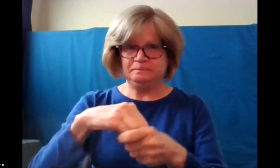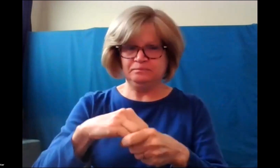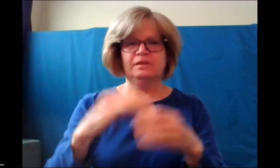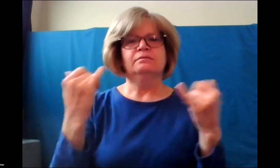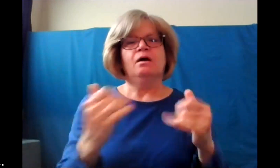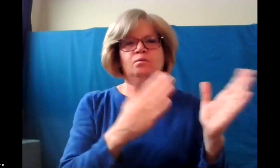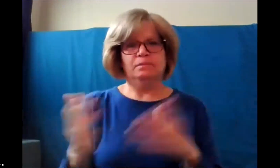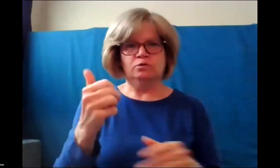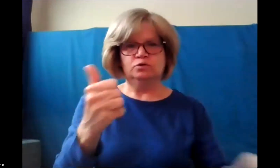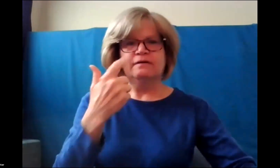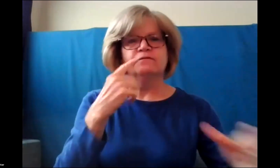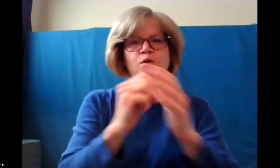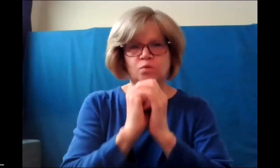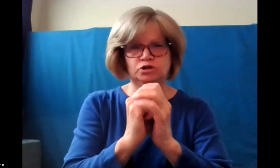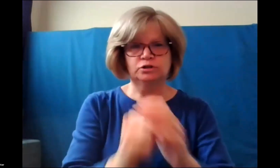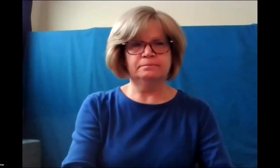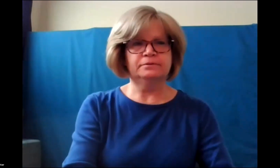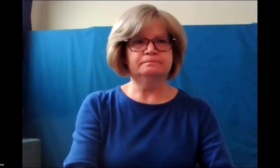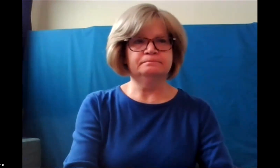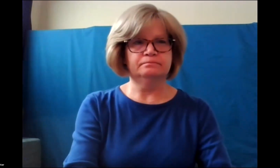prepare ourselves for worship.